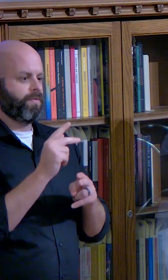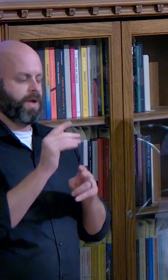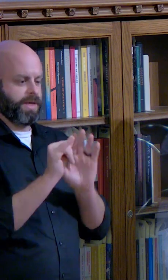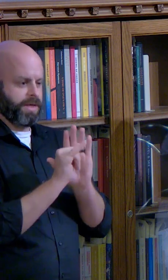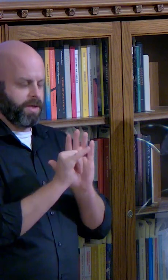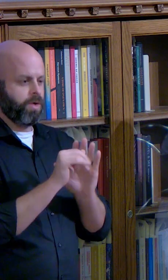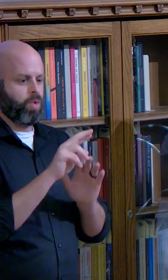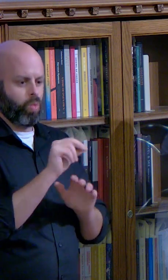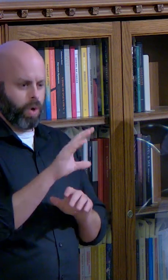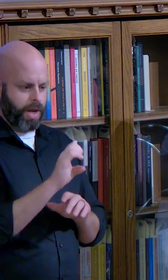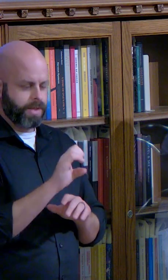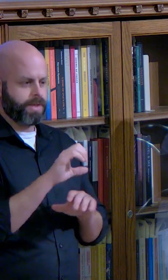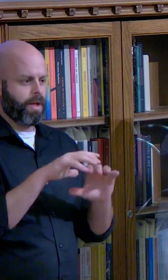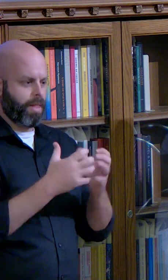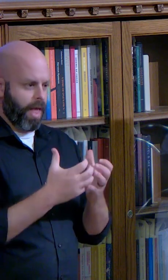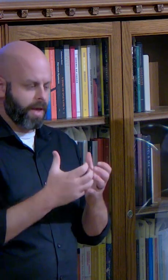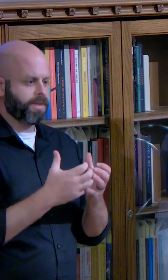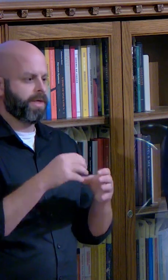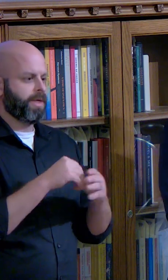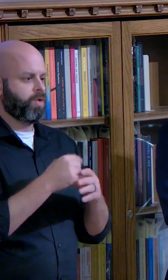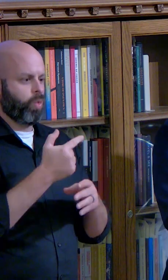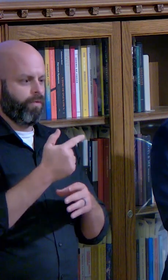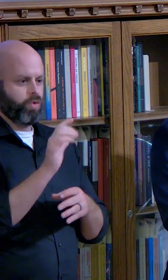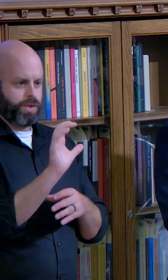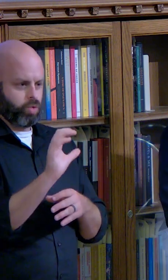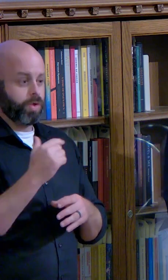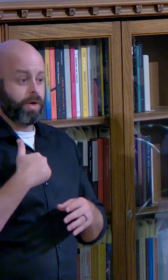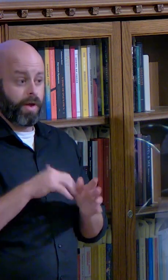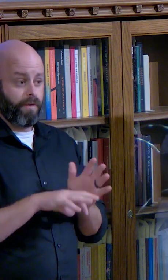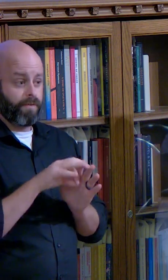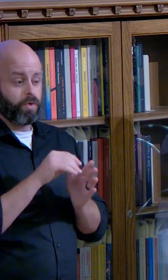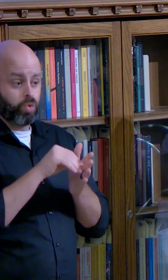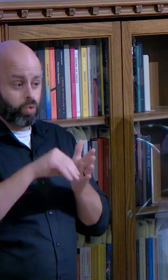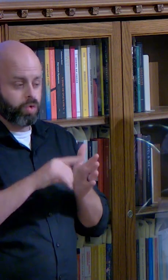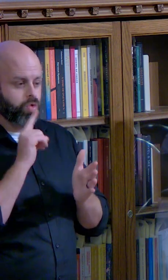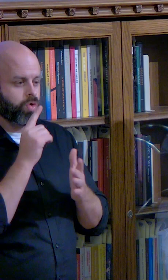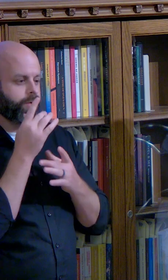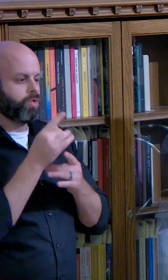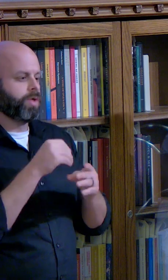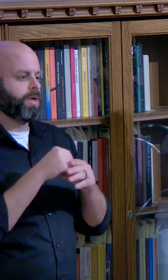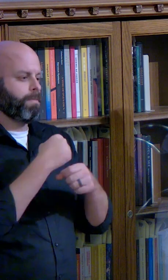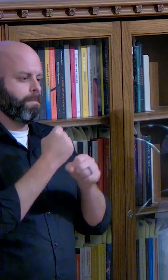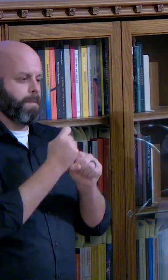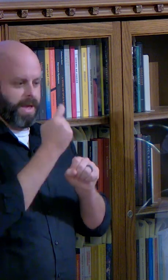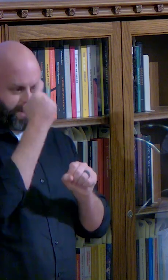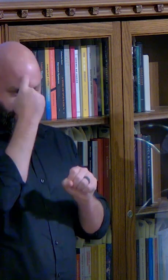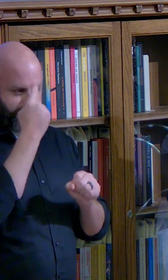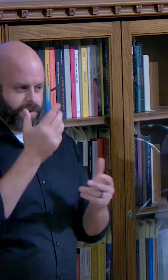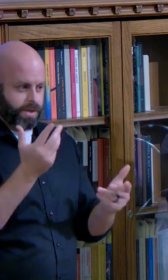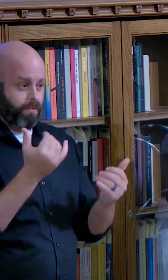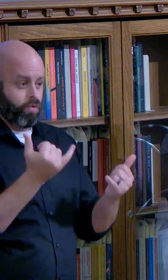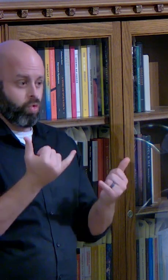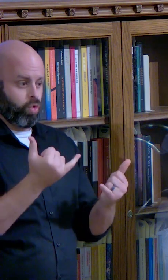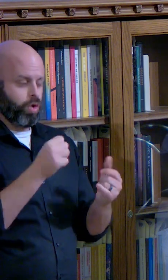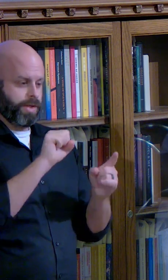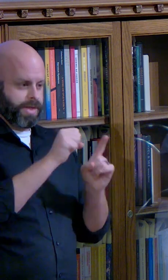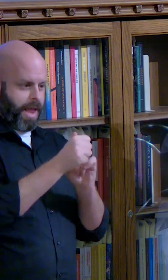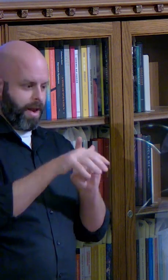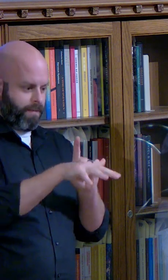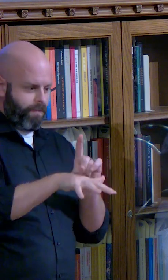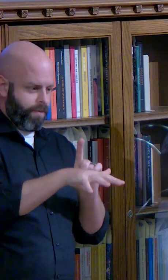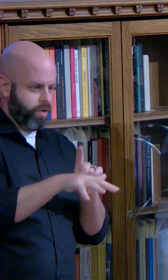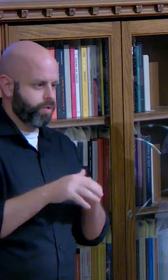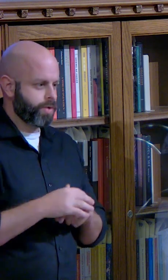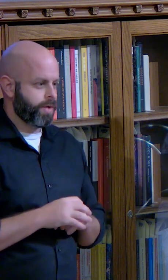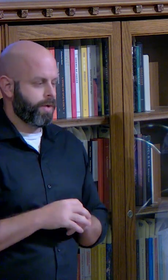21st century what I have discovered is that students are interested in making sense of the current state of